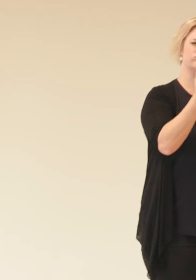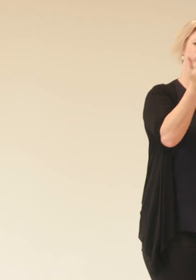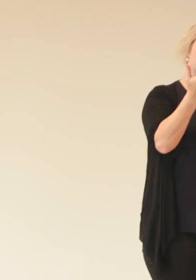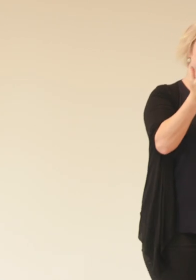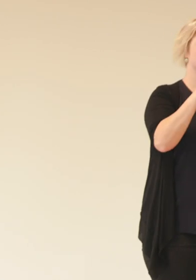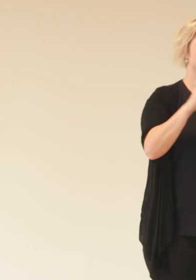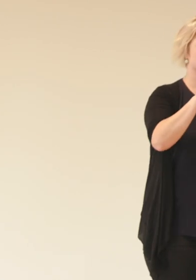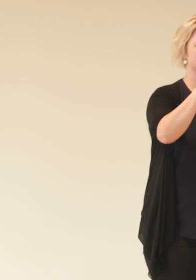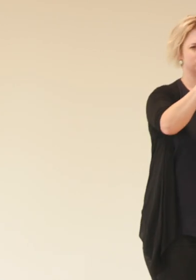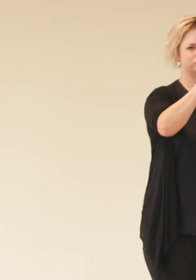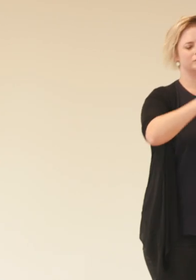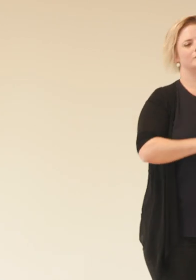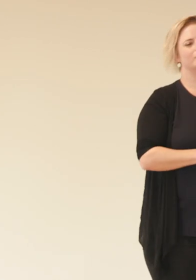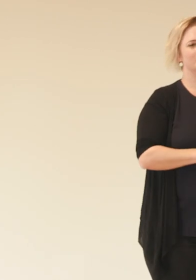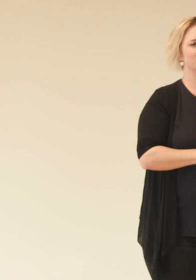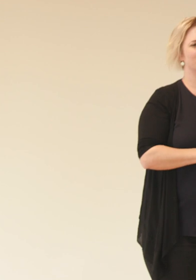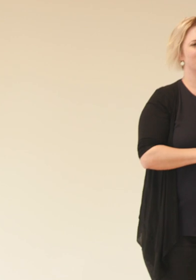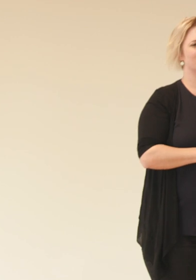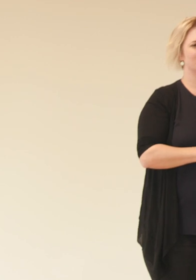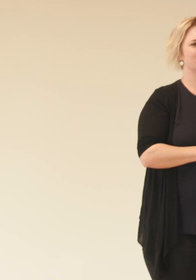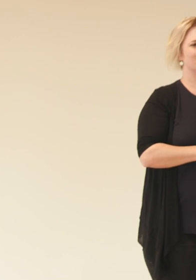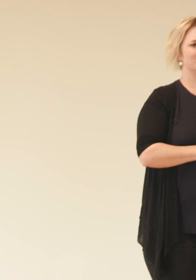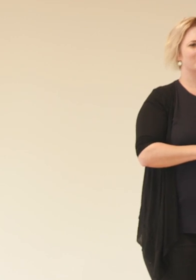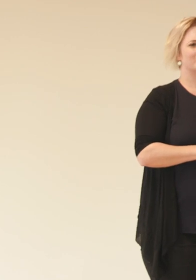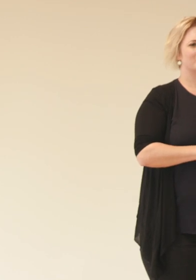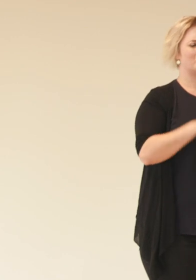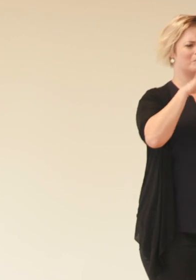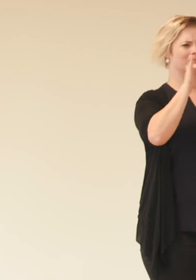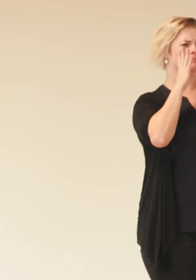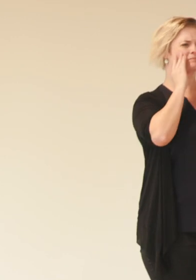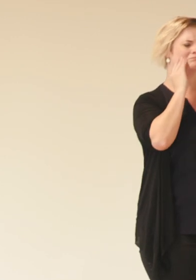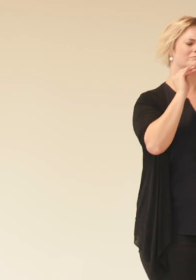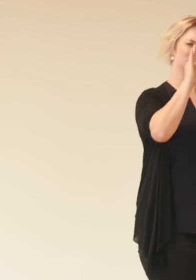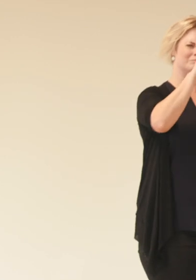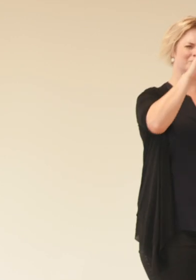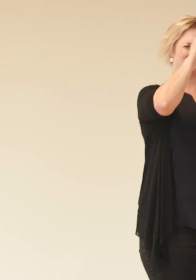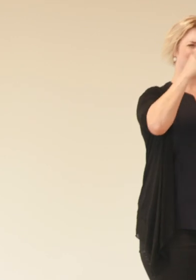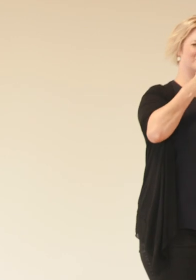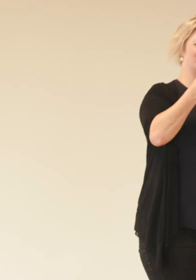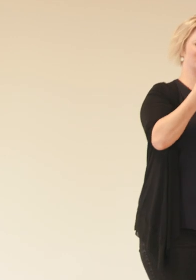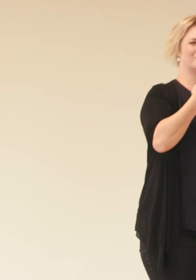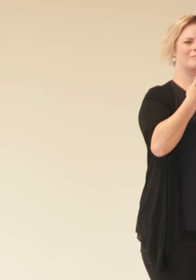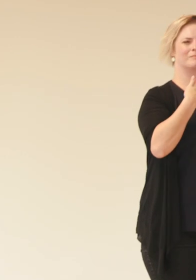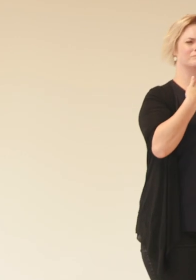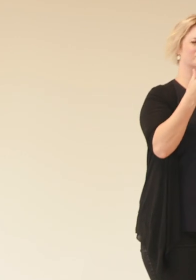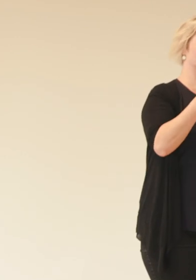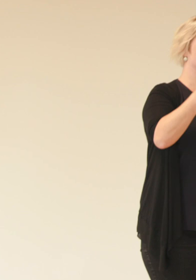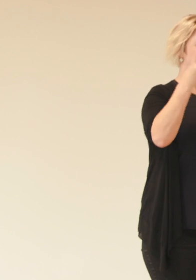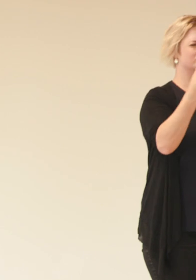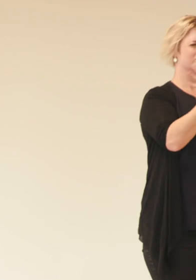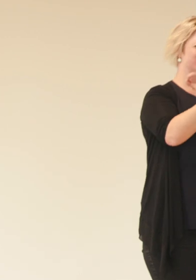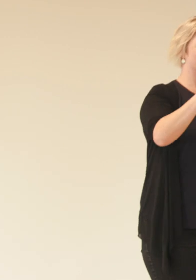great because it gave me so much freedom. And also, there was something inside of me